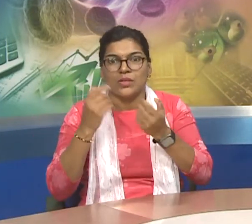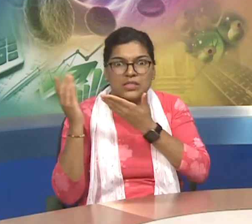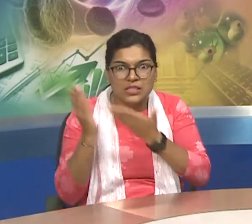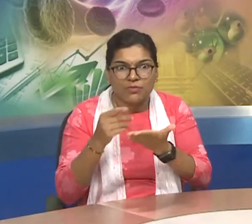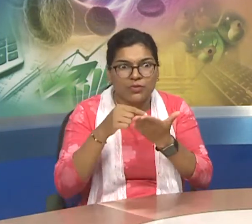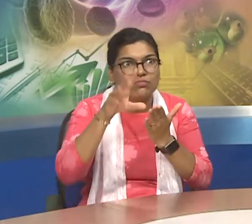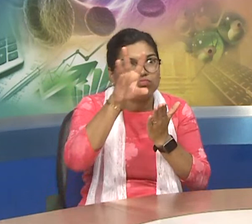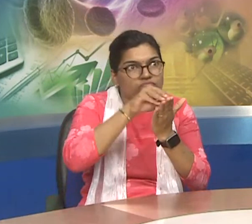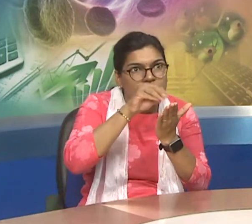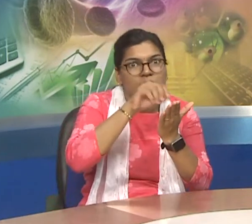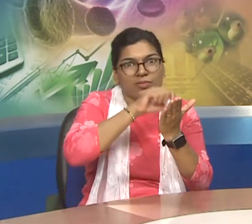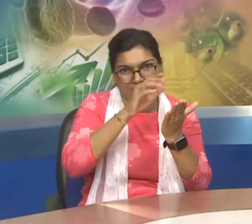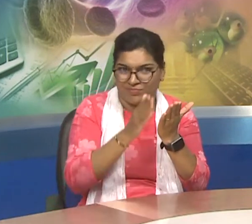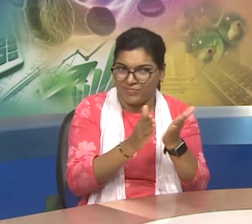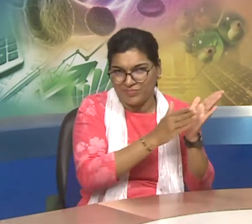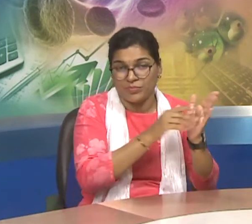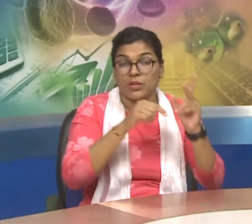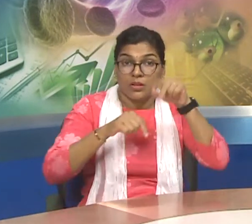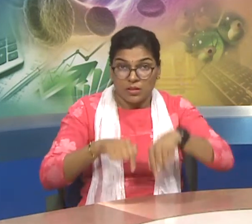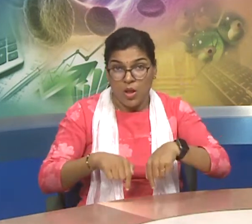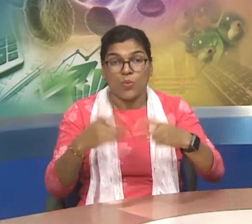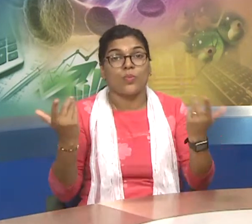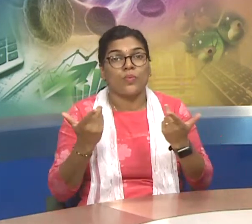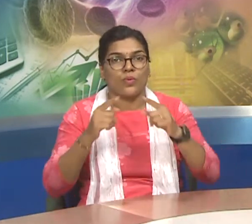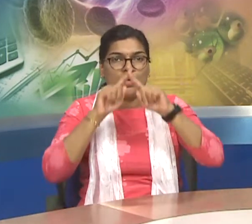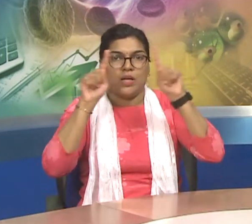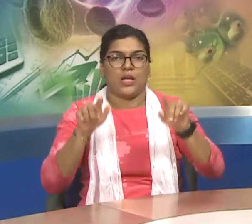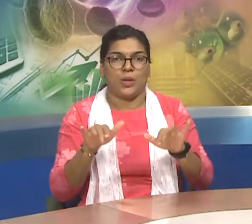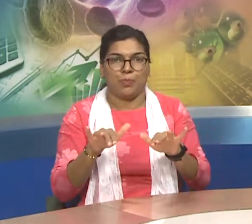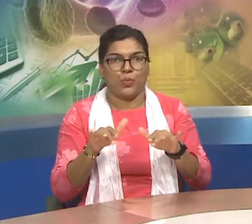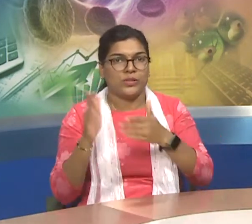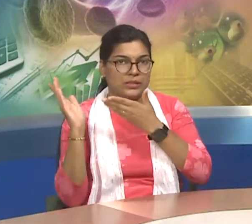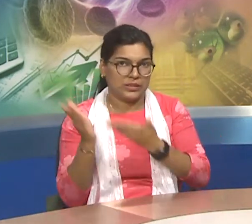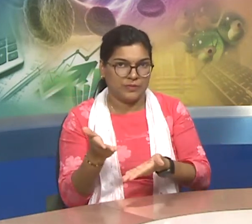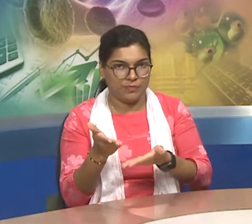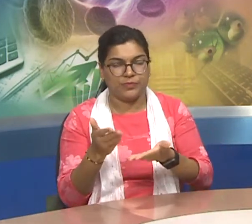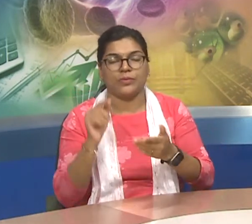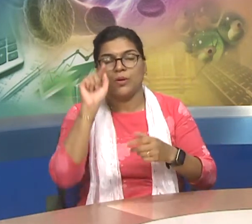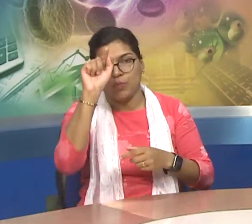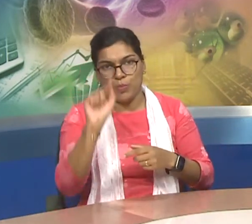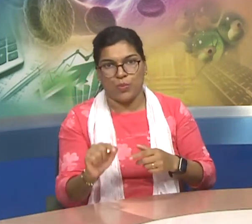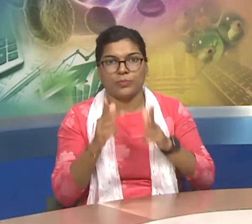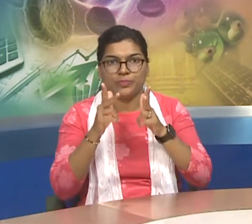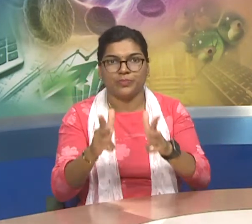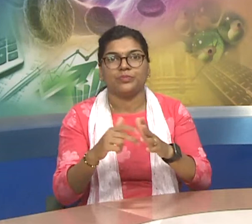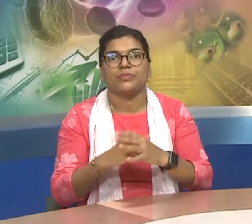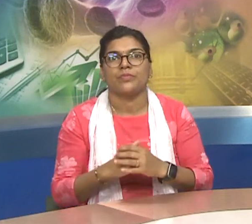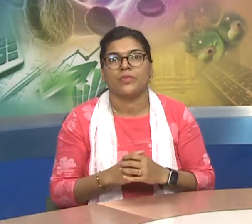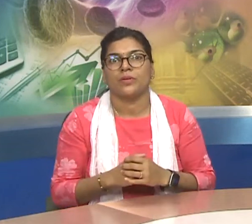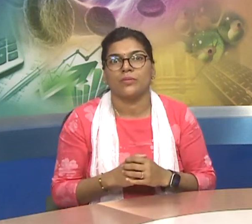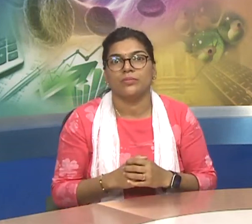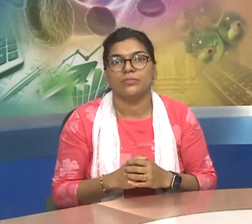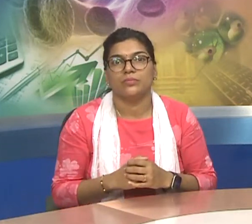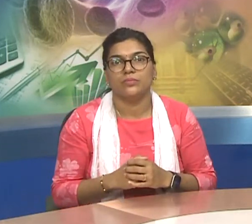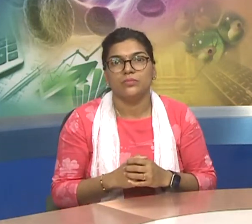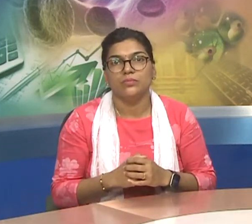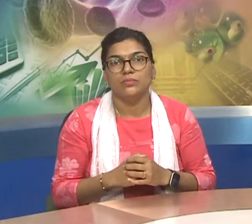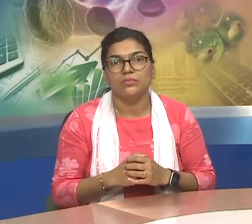So far we have understood the need for library services and now the manual services. Now from here we will understand